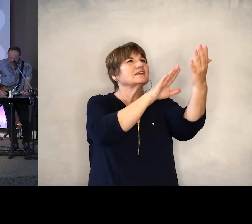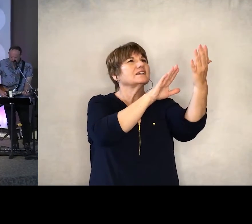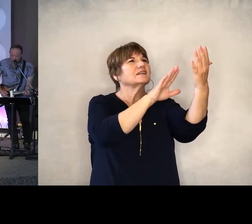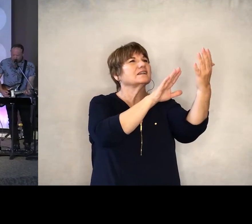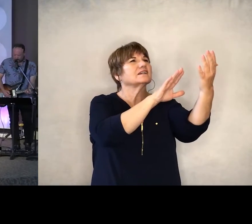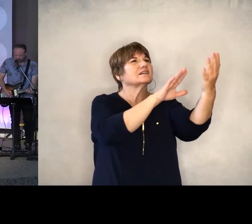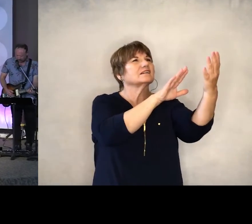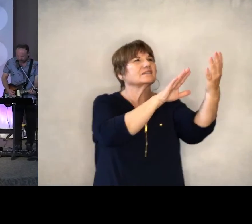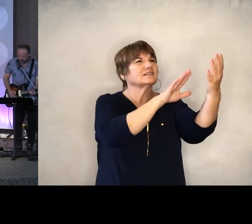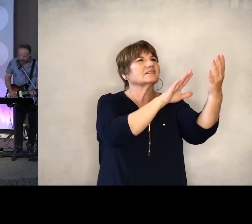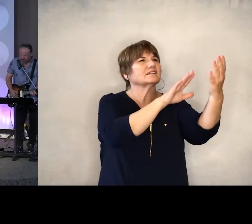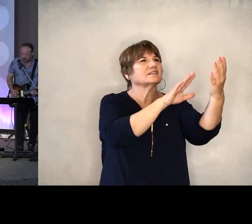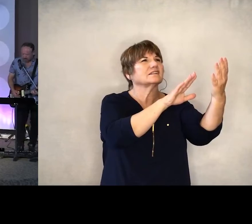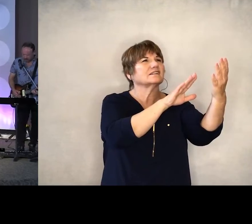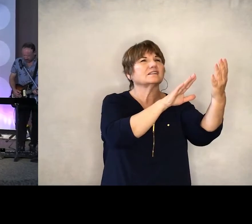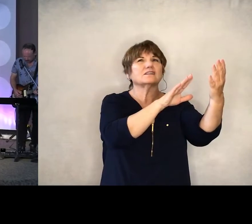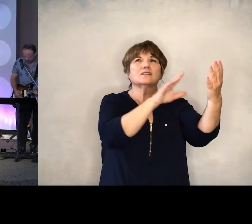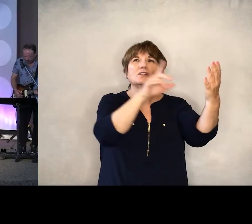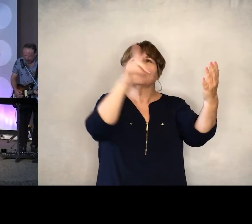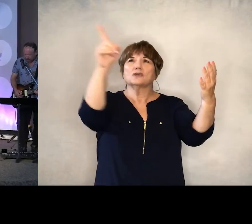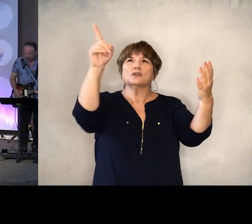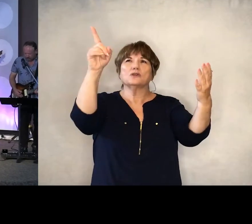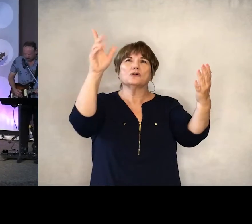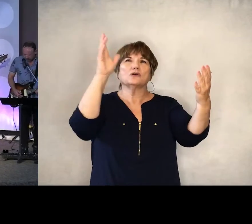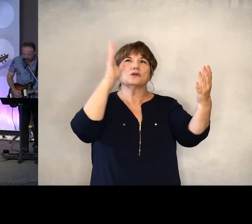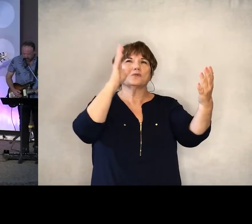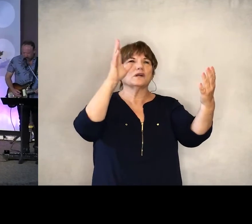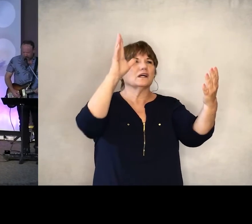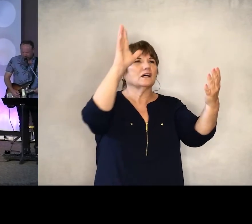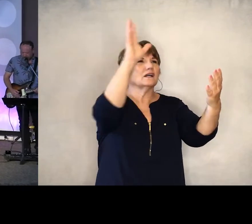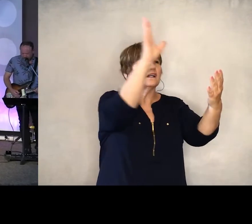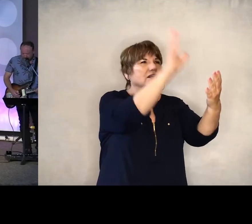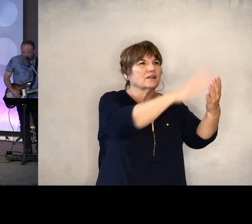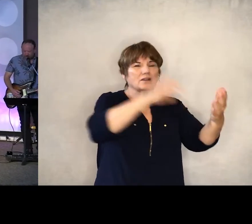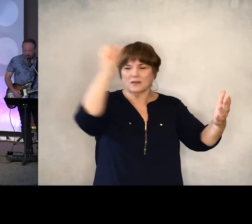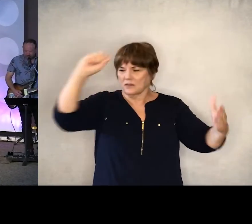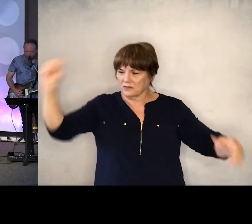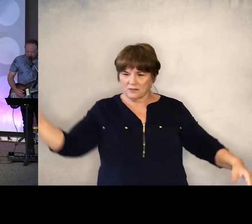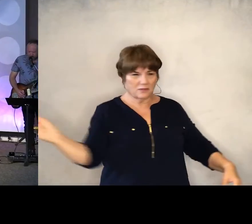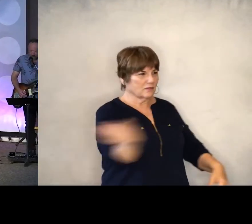will be thrown into the midst of the sea.